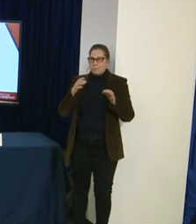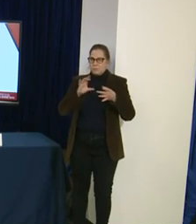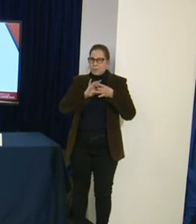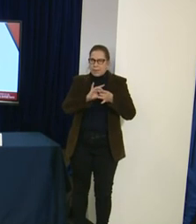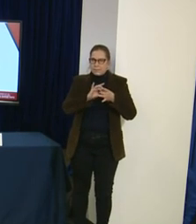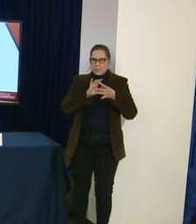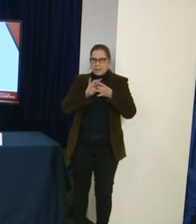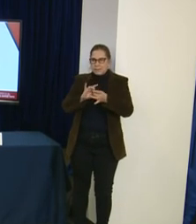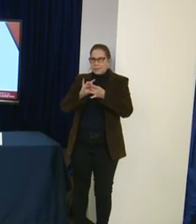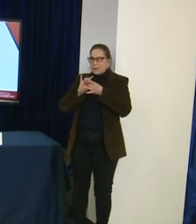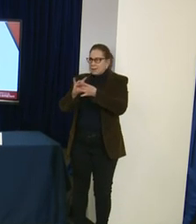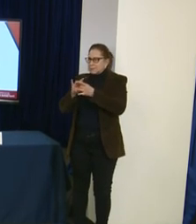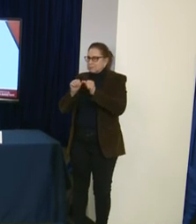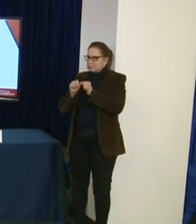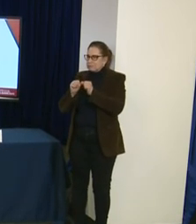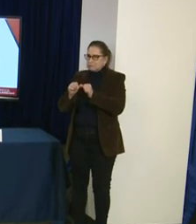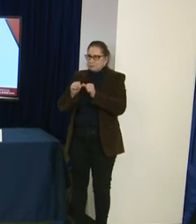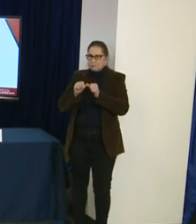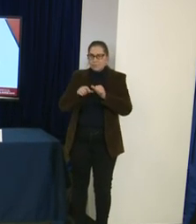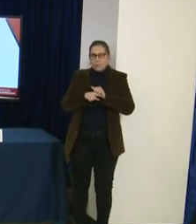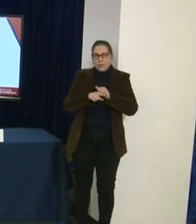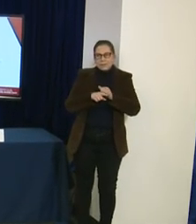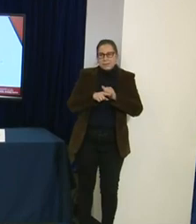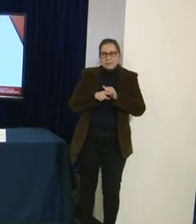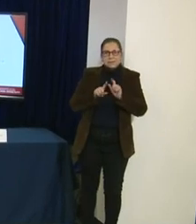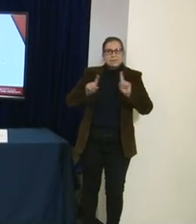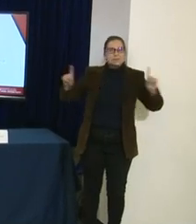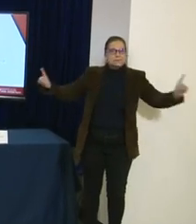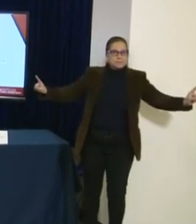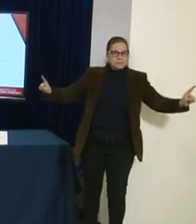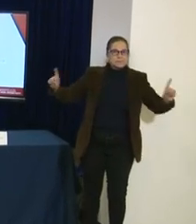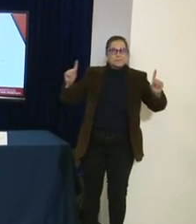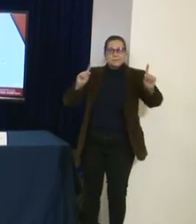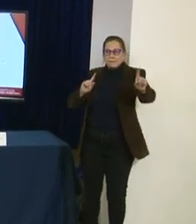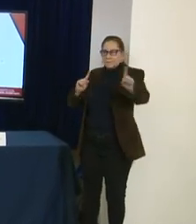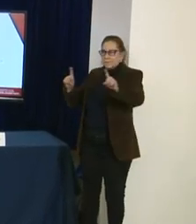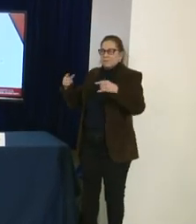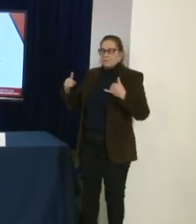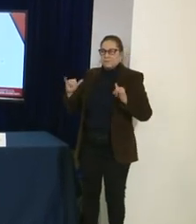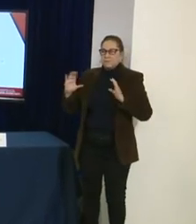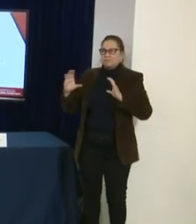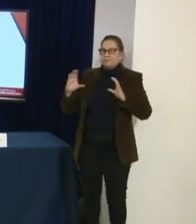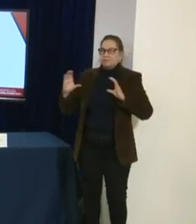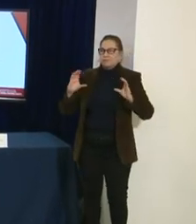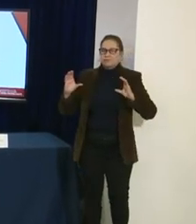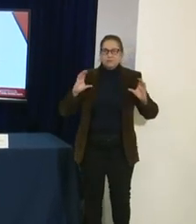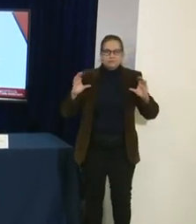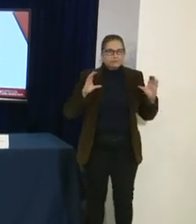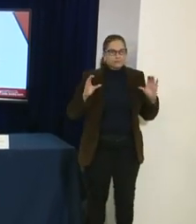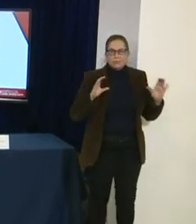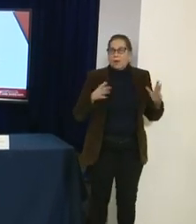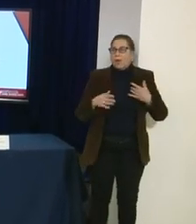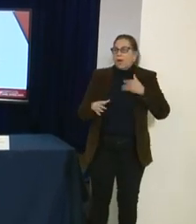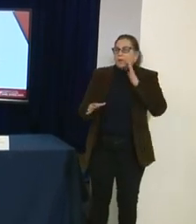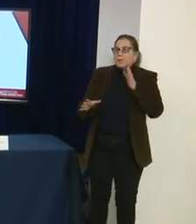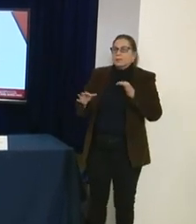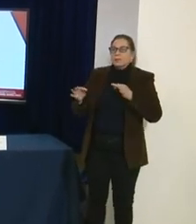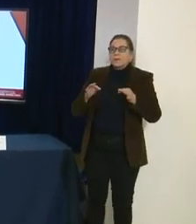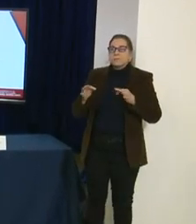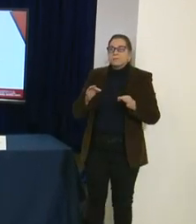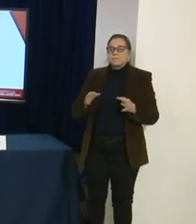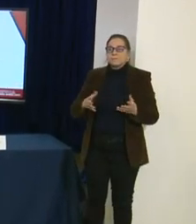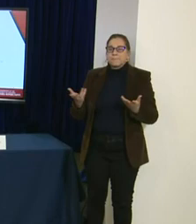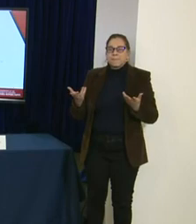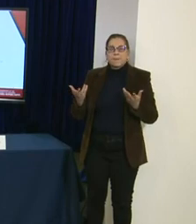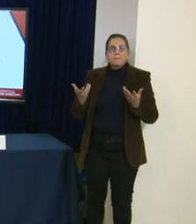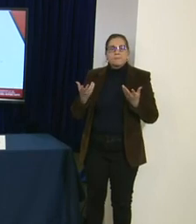you about the district's overall response to the virus. Then you're going to hear from Dr. Nesbitt, who is the